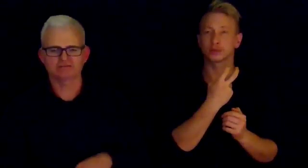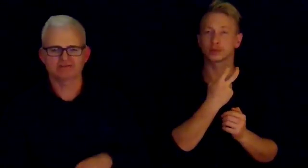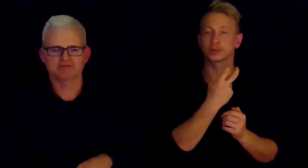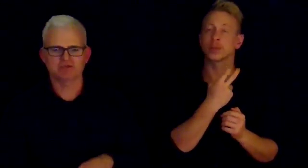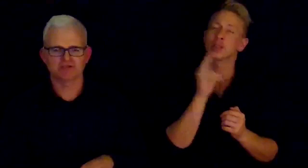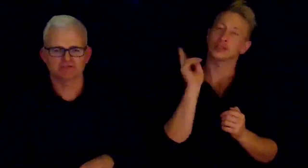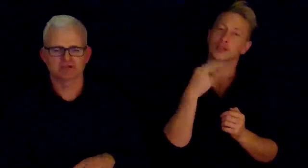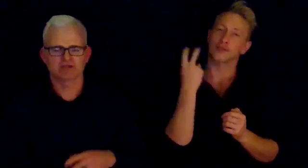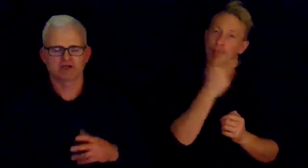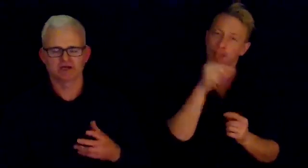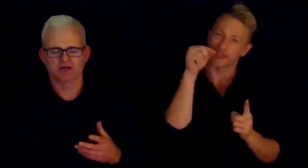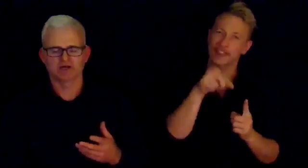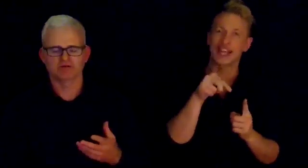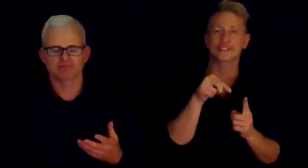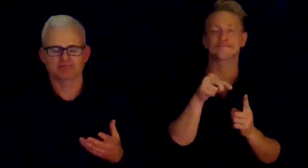what ways is deafblind,